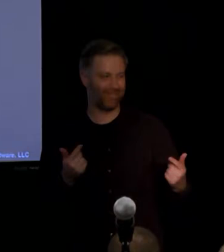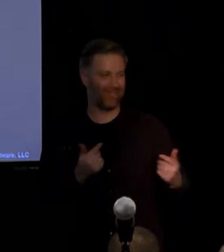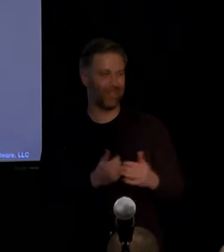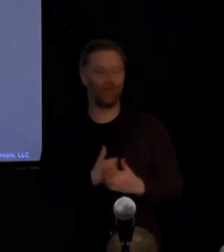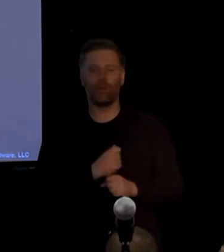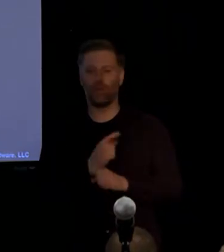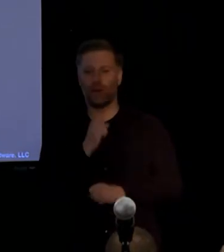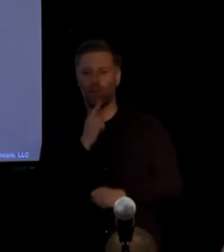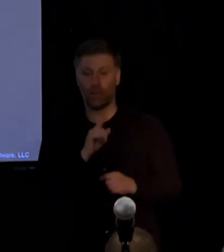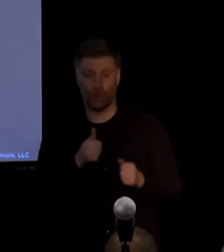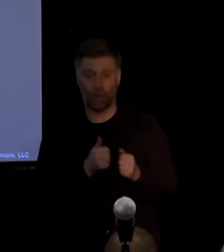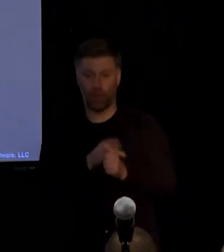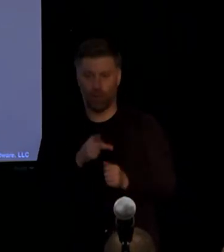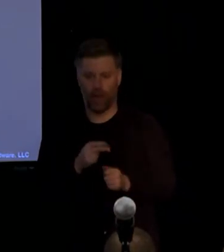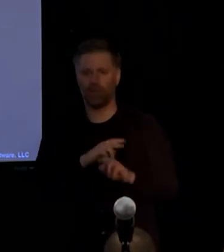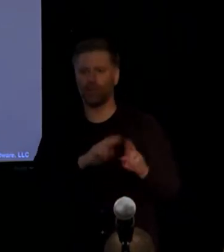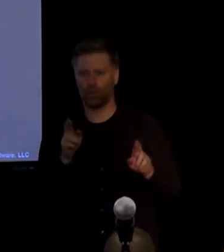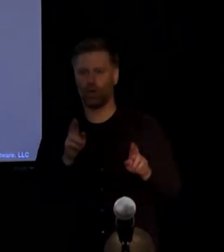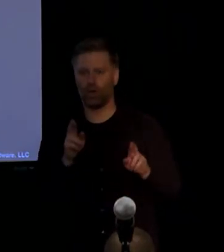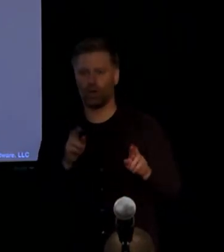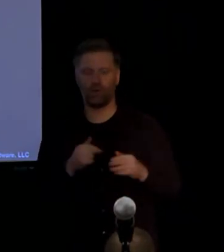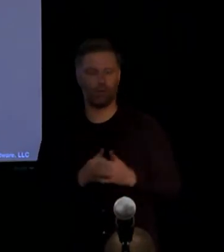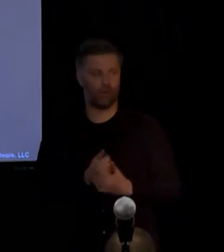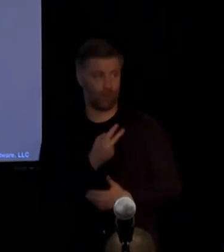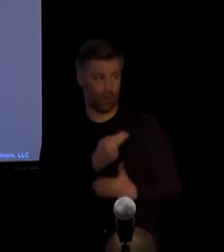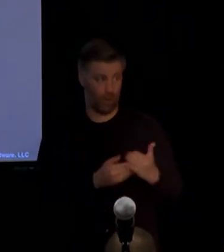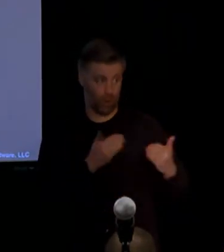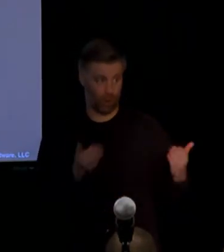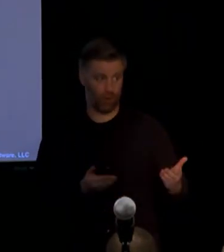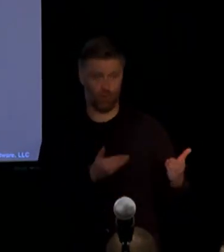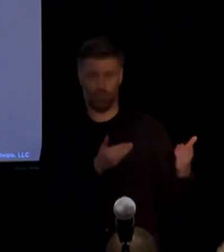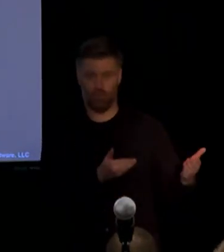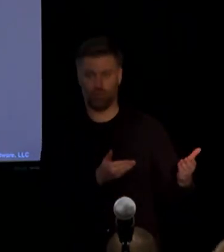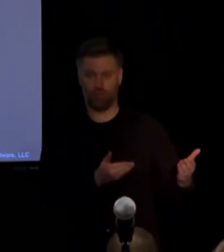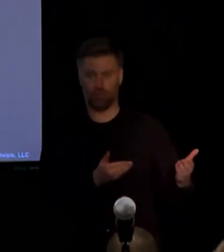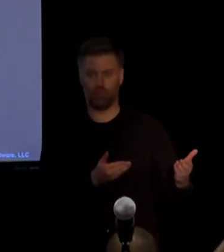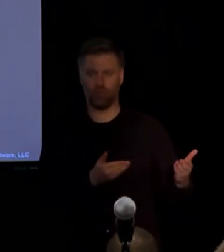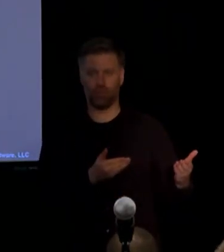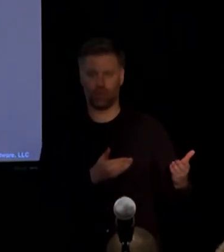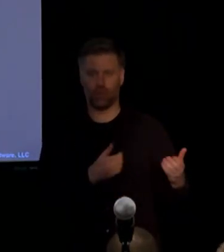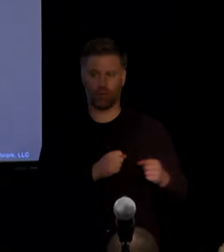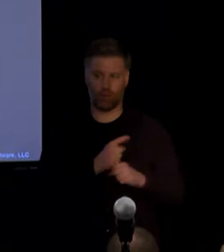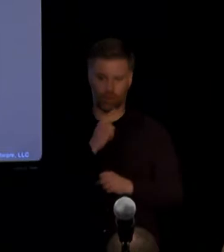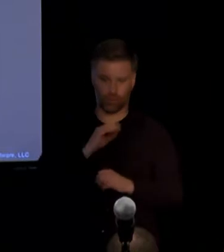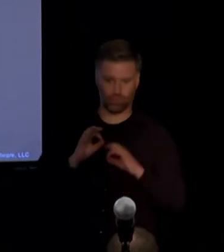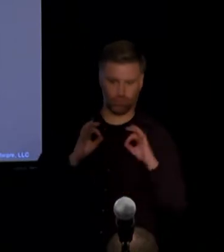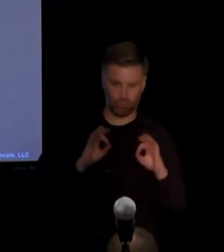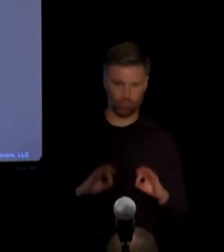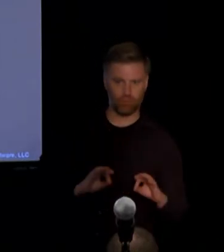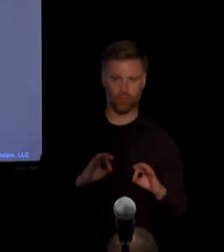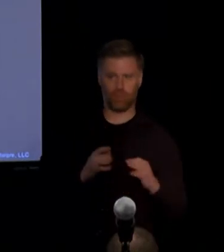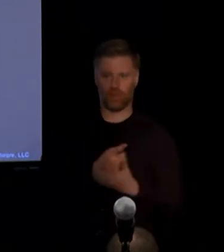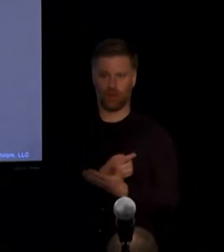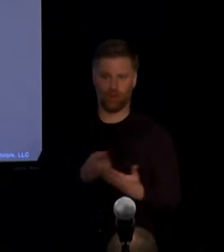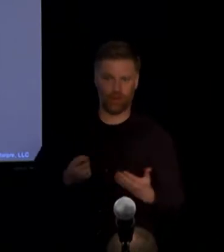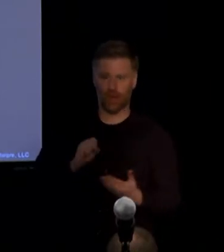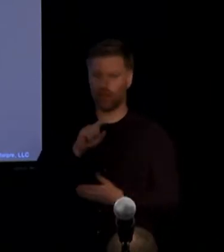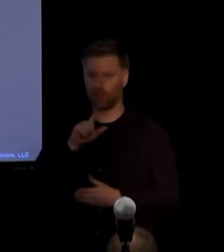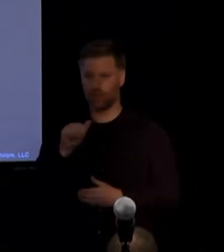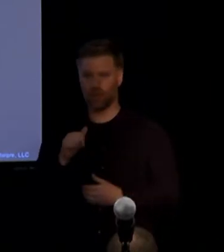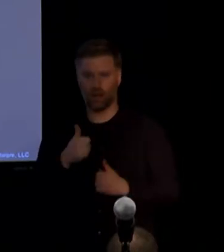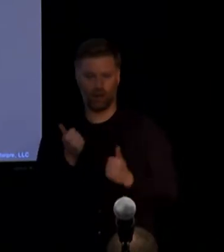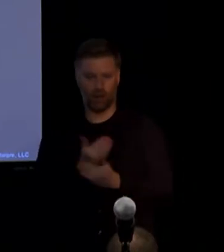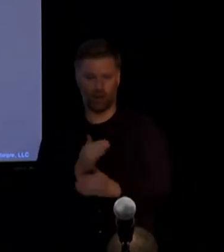make sure that their backup is in place. Like, since they're both here, they've had secondary folks making sure that the devices and our SLAs are all still